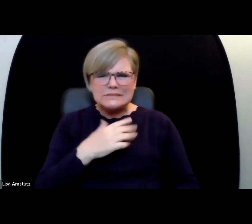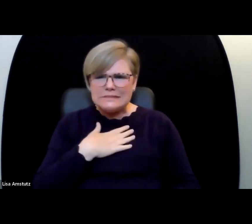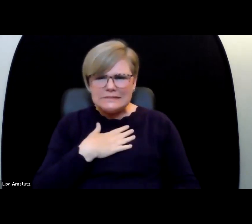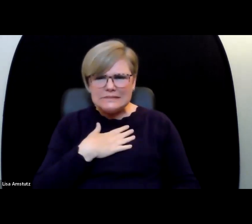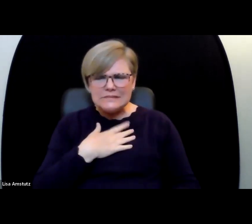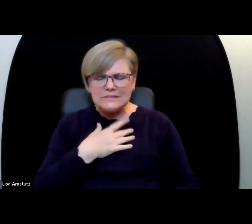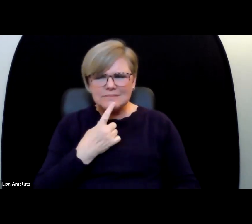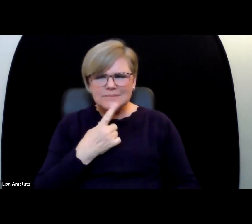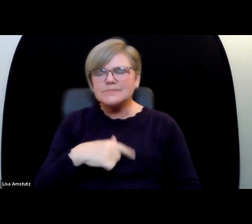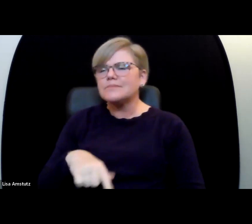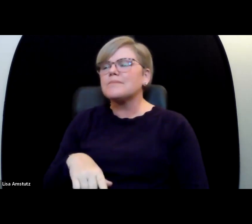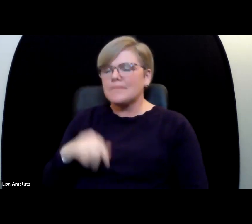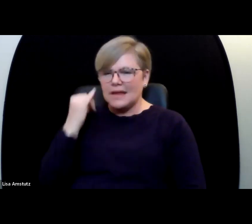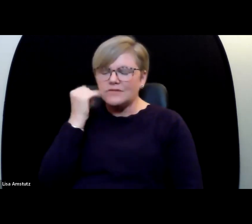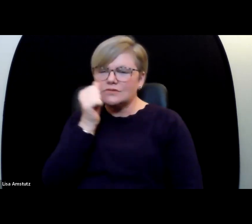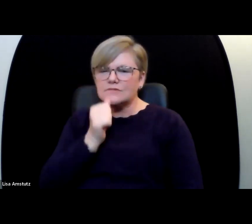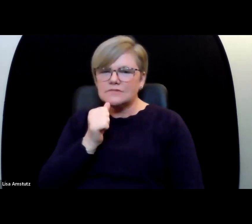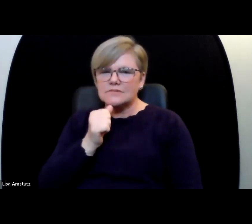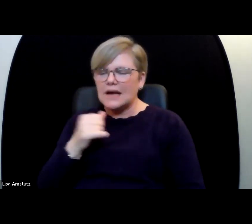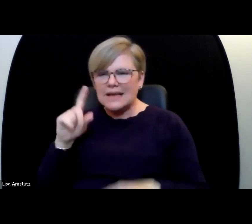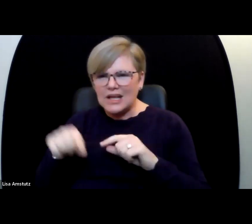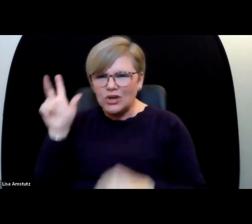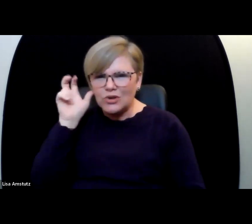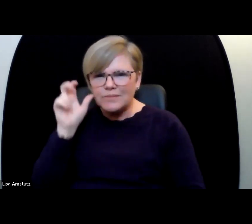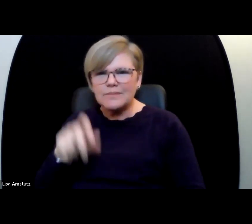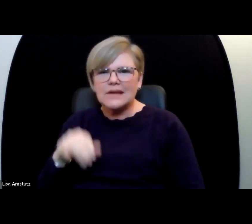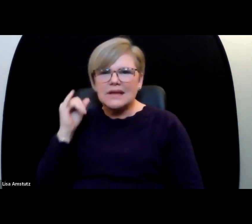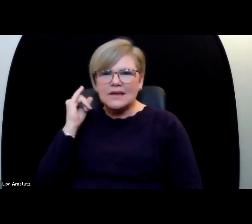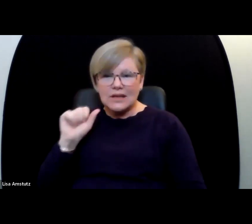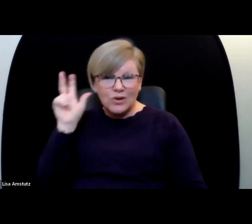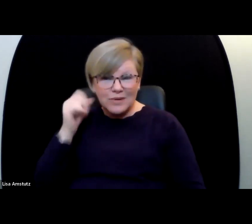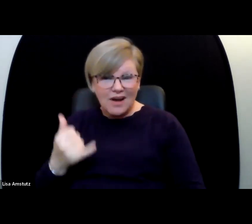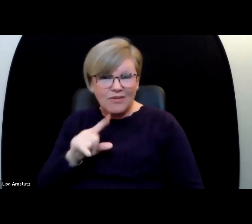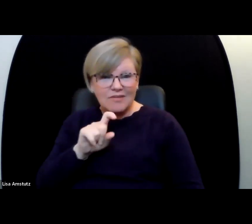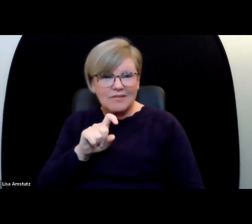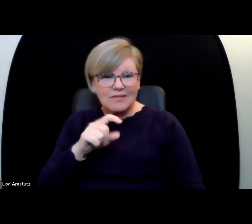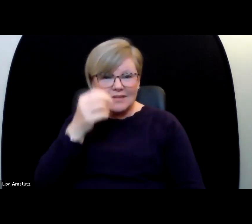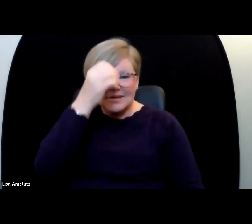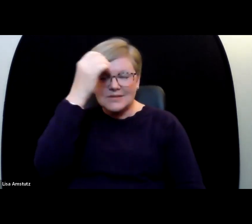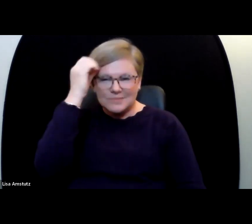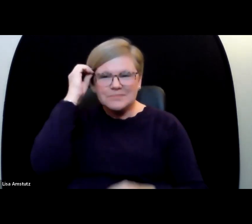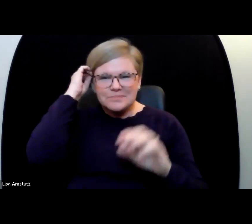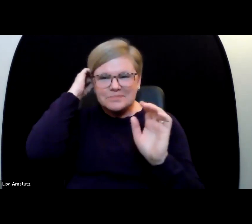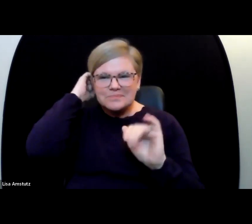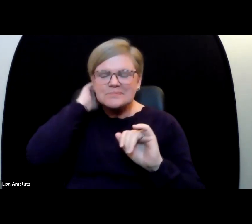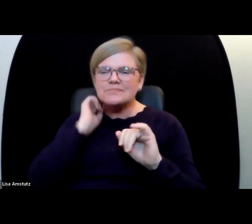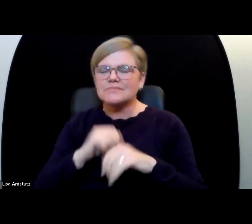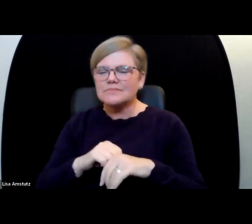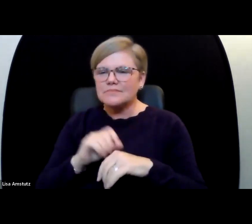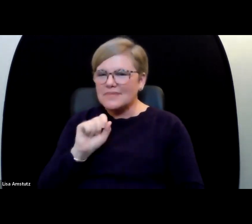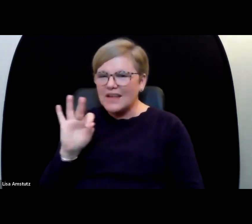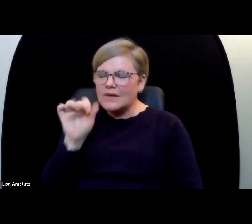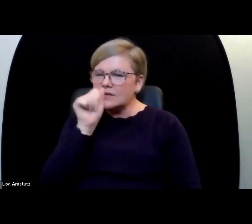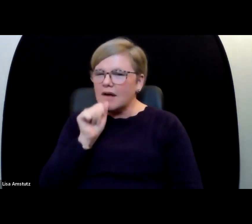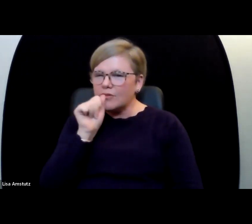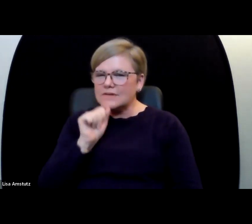No, if tolerance is a I factor, can't hear you. can you hear me now? Yes. Okay, if tolerance